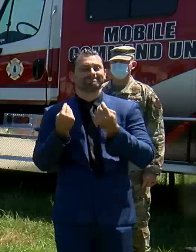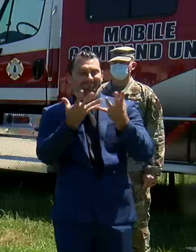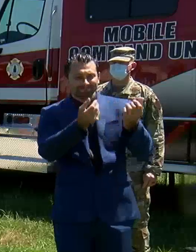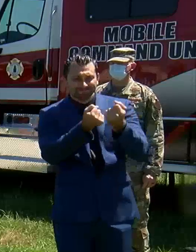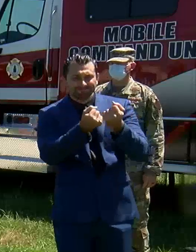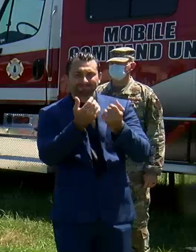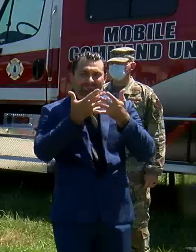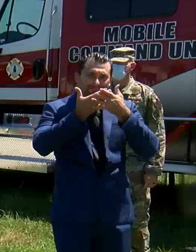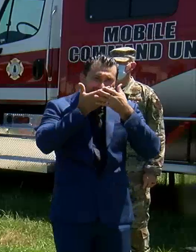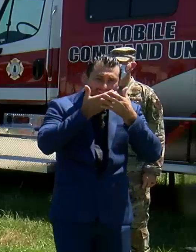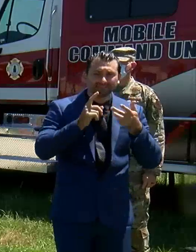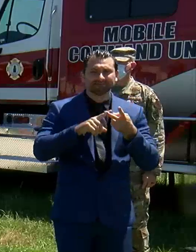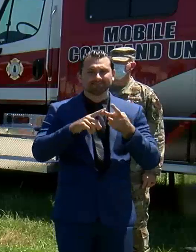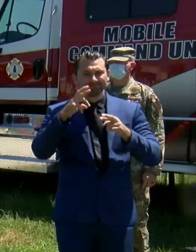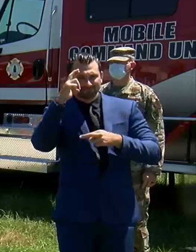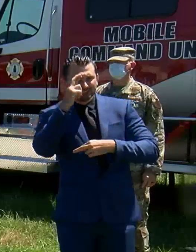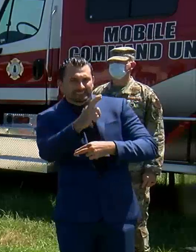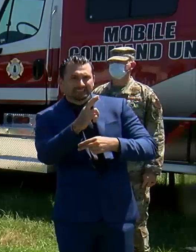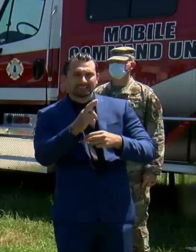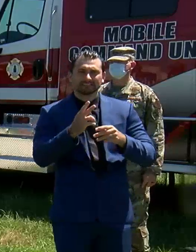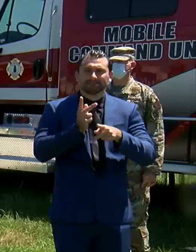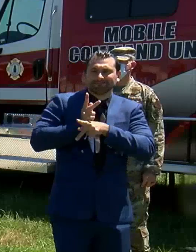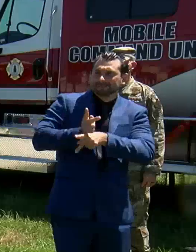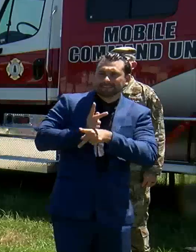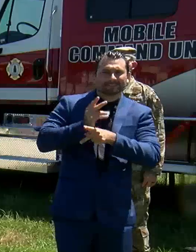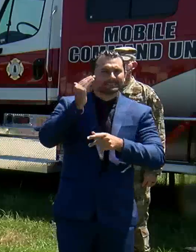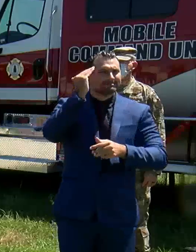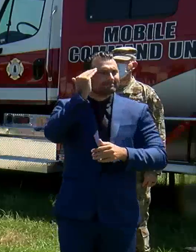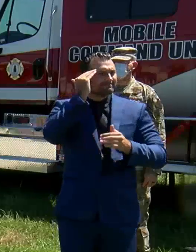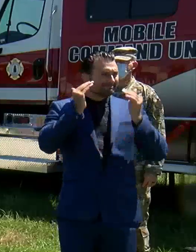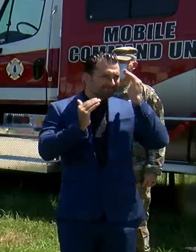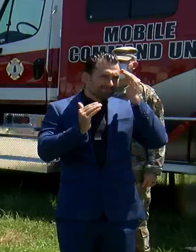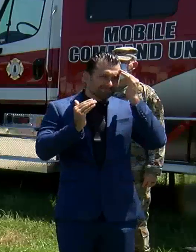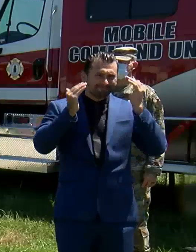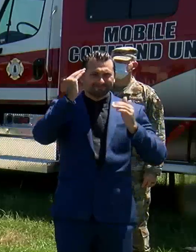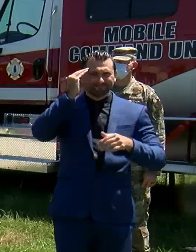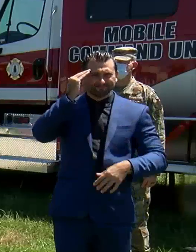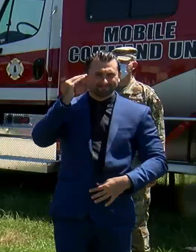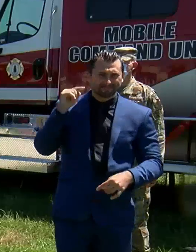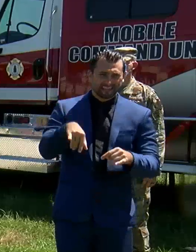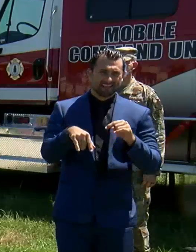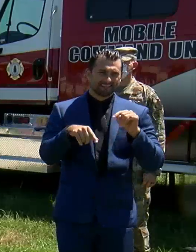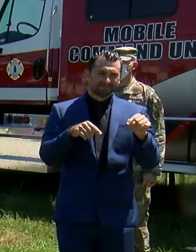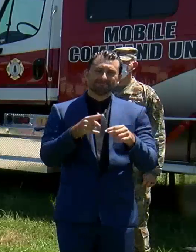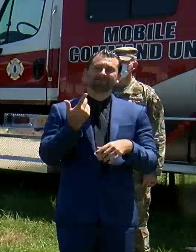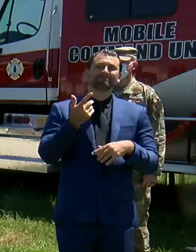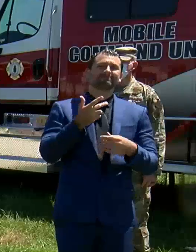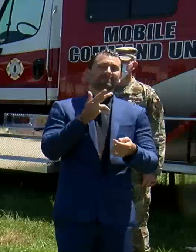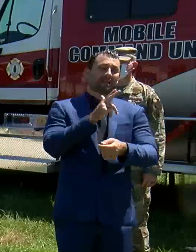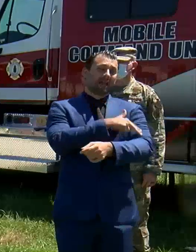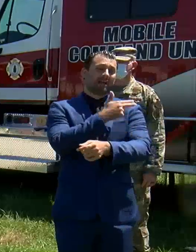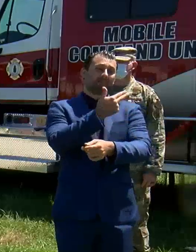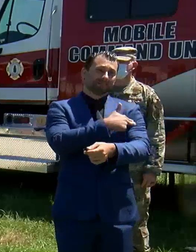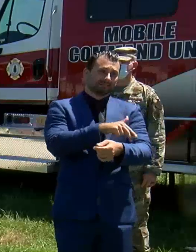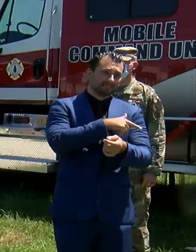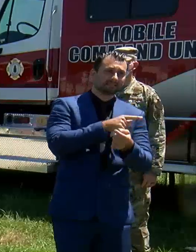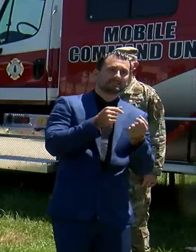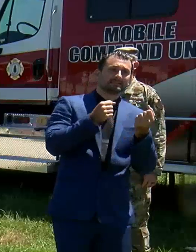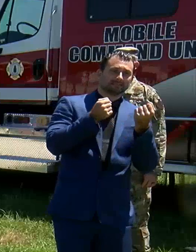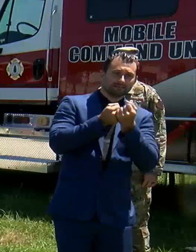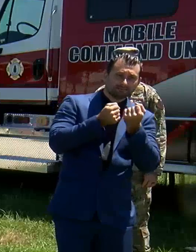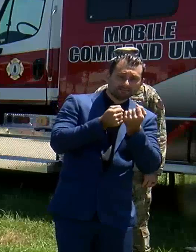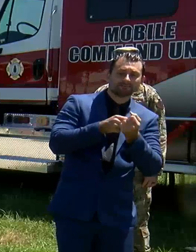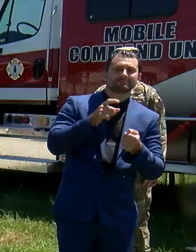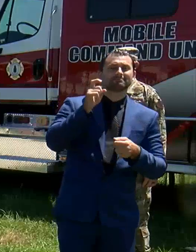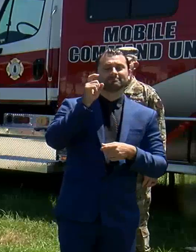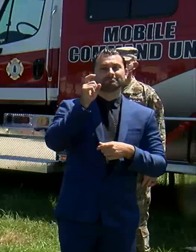yesterday. Any individual discharged to a long-term care facility does need a test, a negative test, regardless of symptoms, regardless